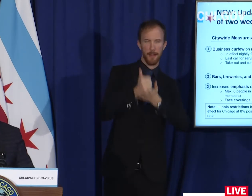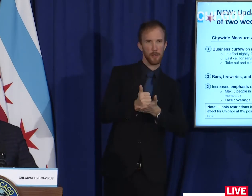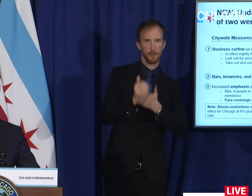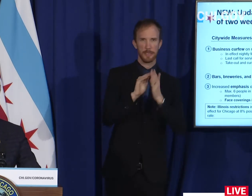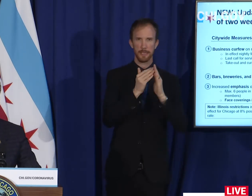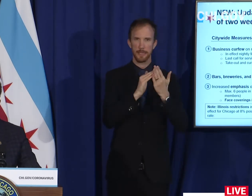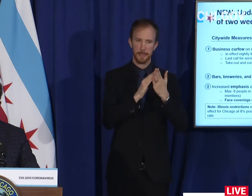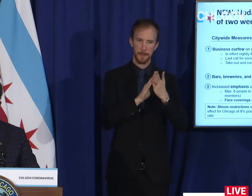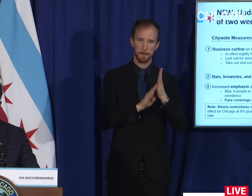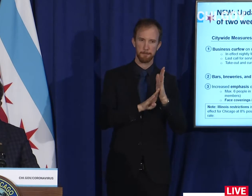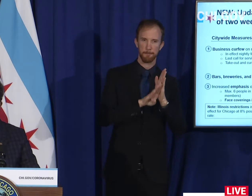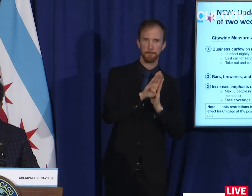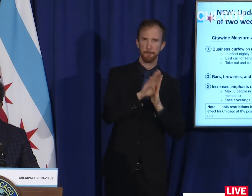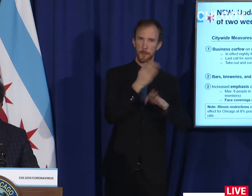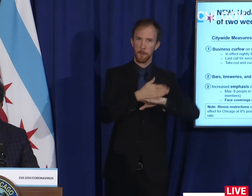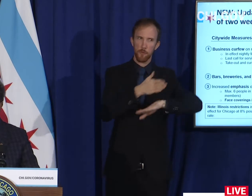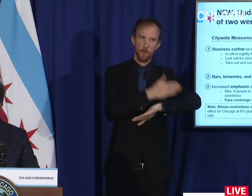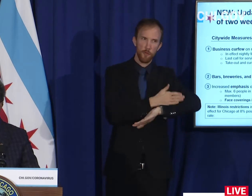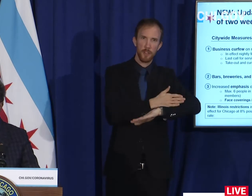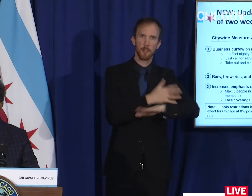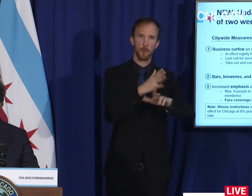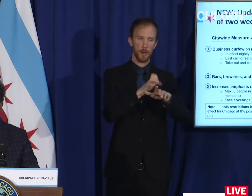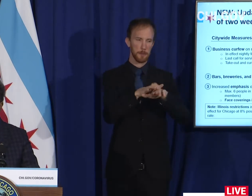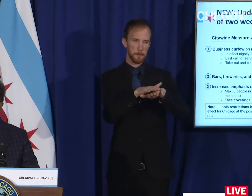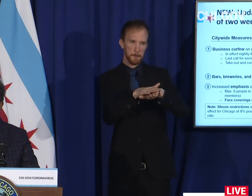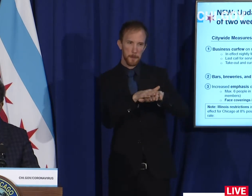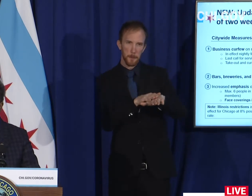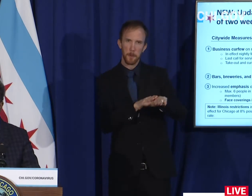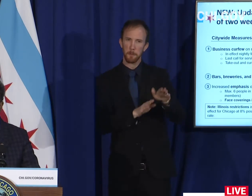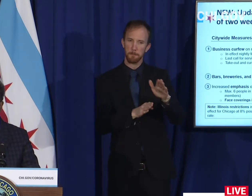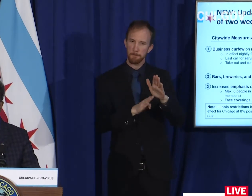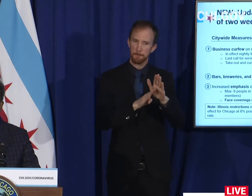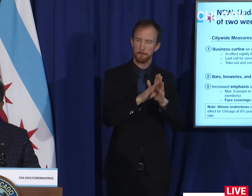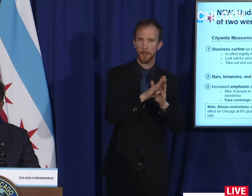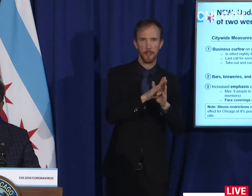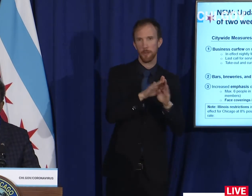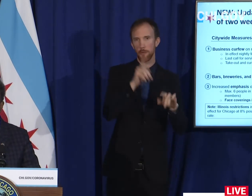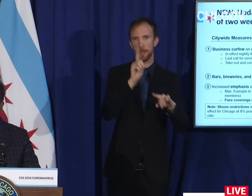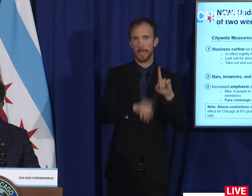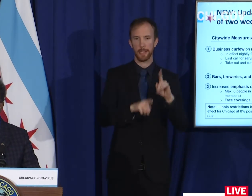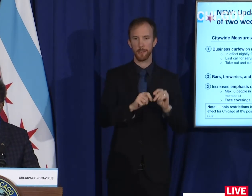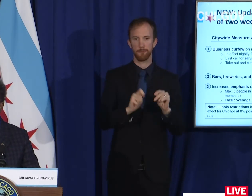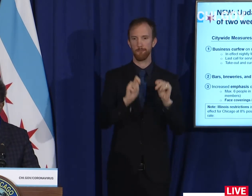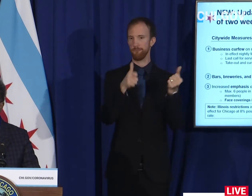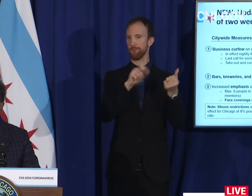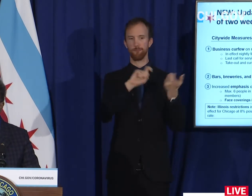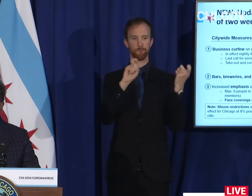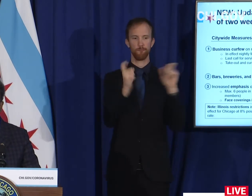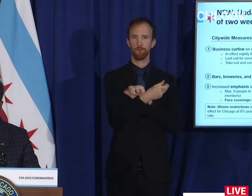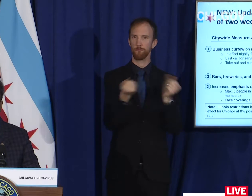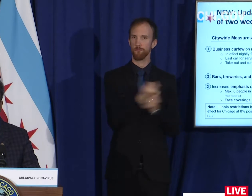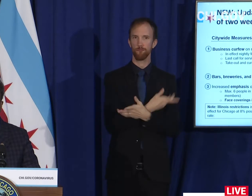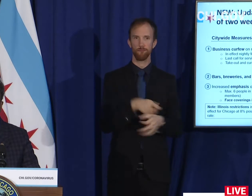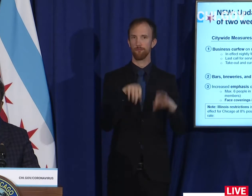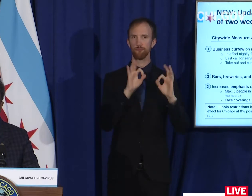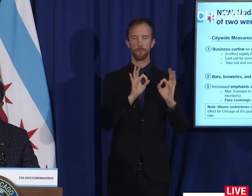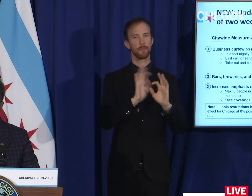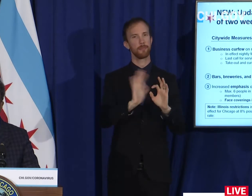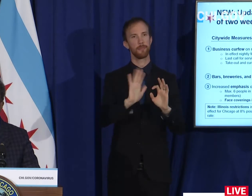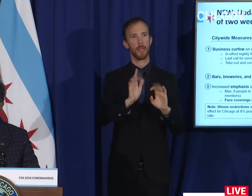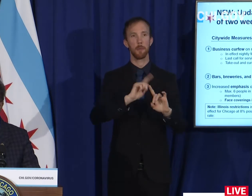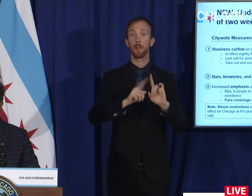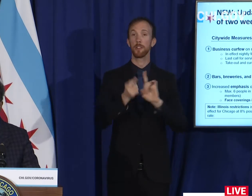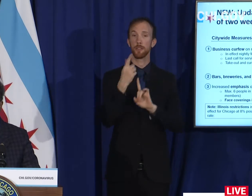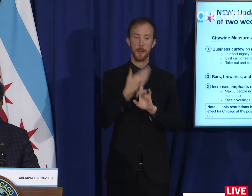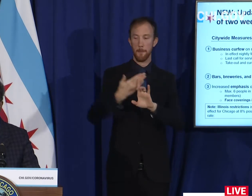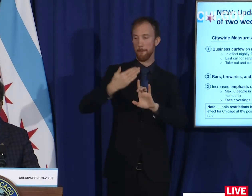light switch. And for much of the summer through August, we did well. We didn't see the surge